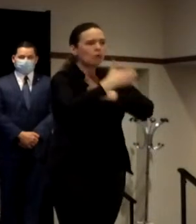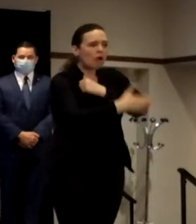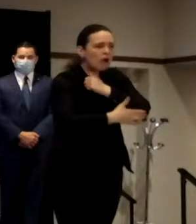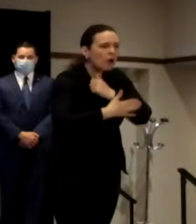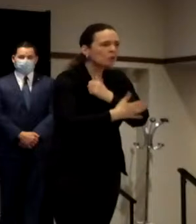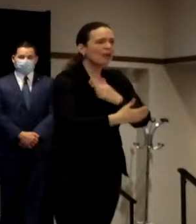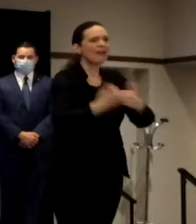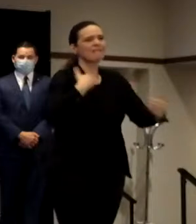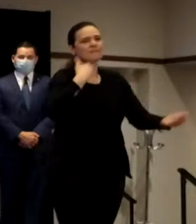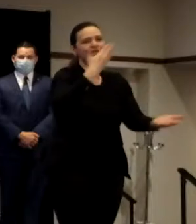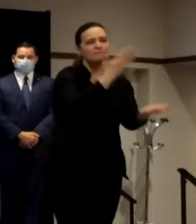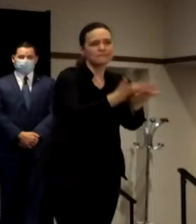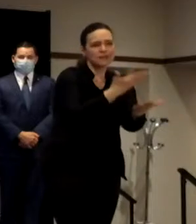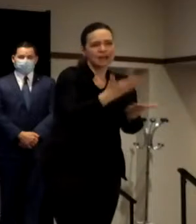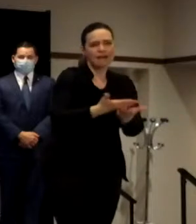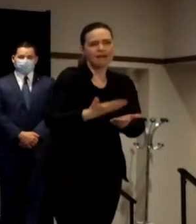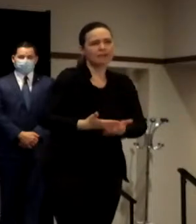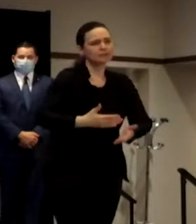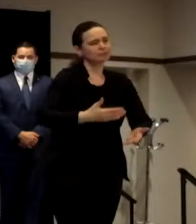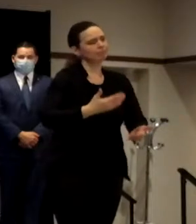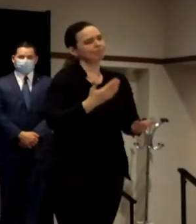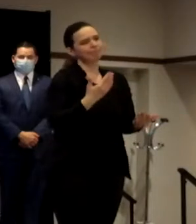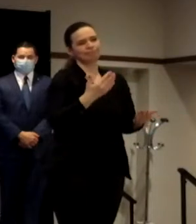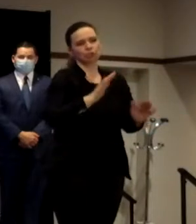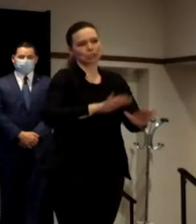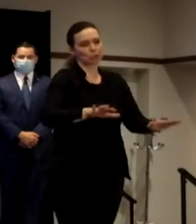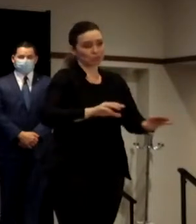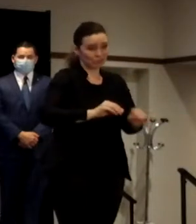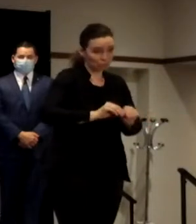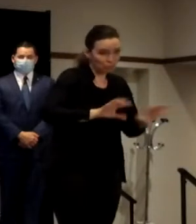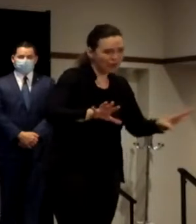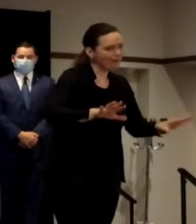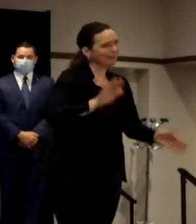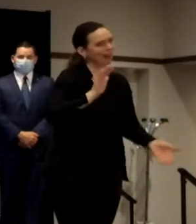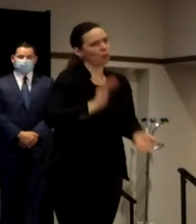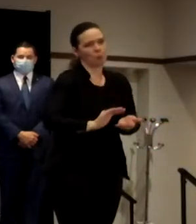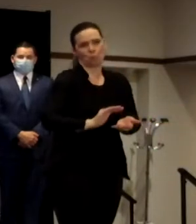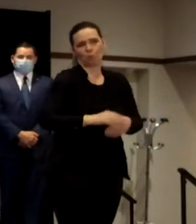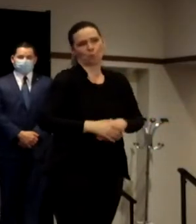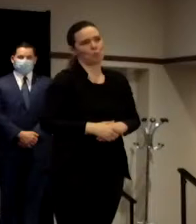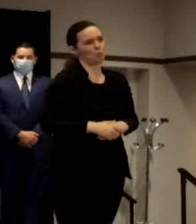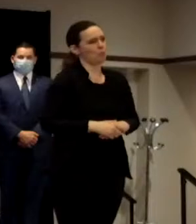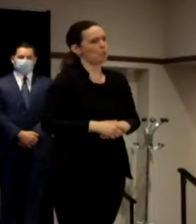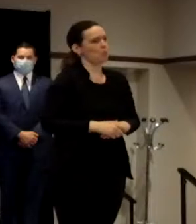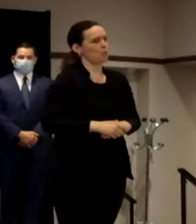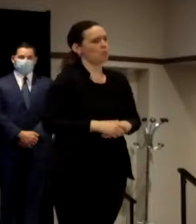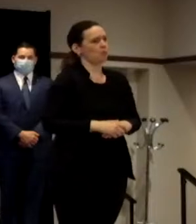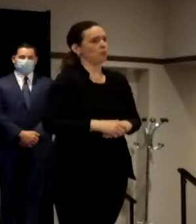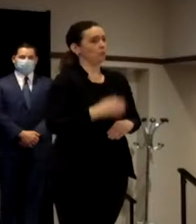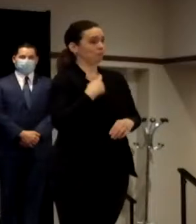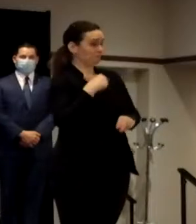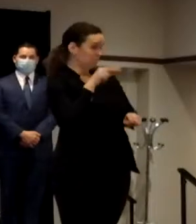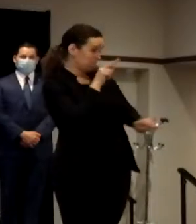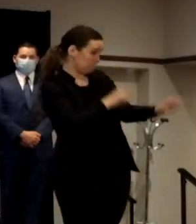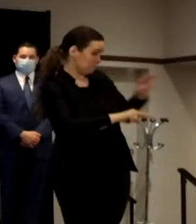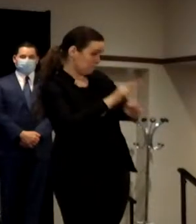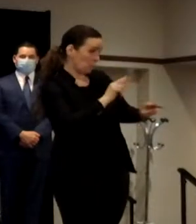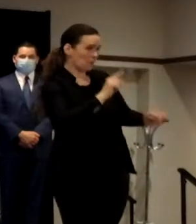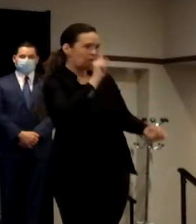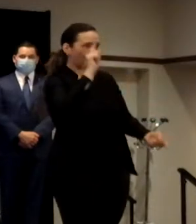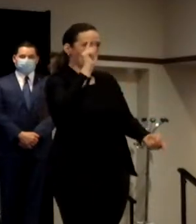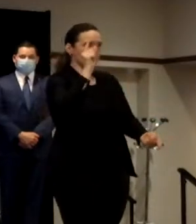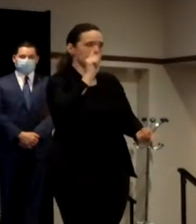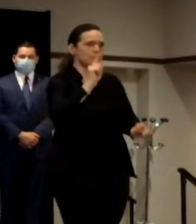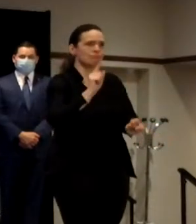At the local level, we certainly saw an observed decline in the number of cases in Onondaga County without